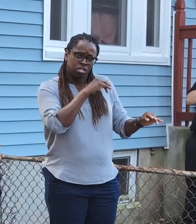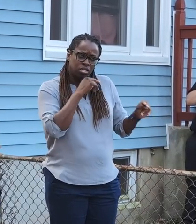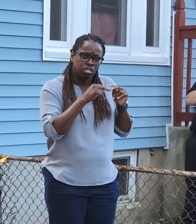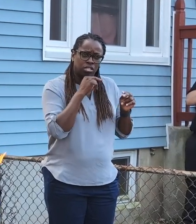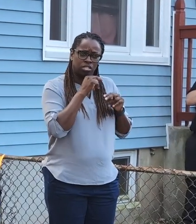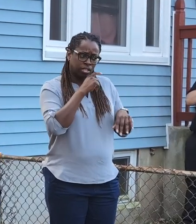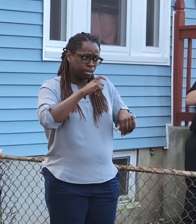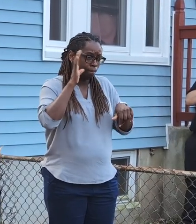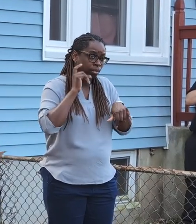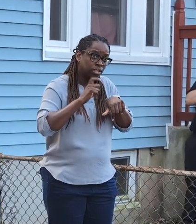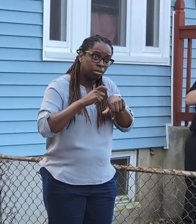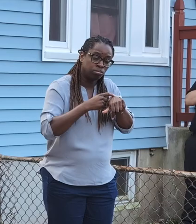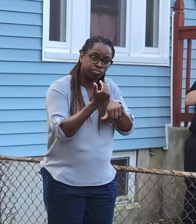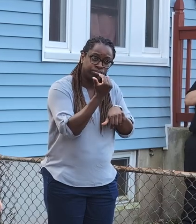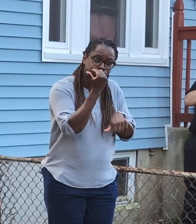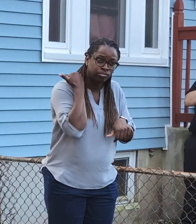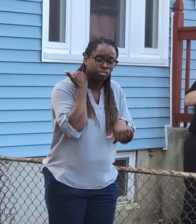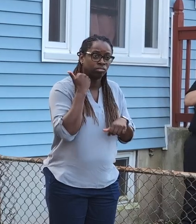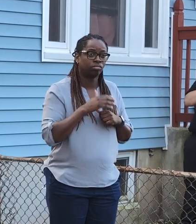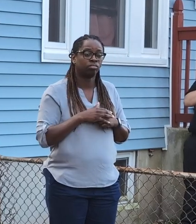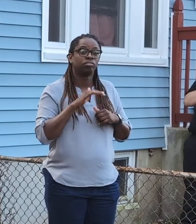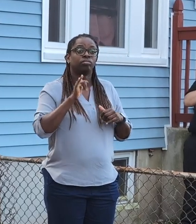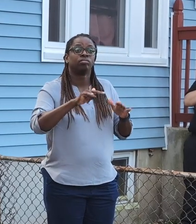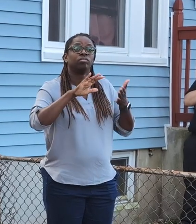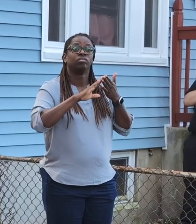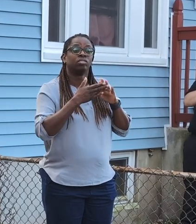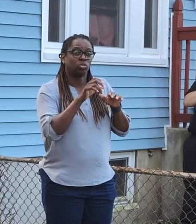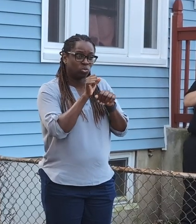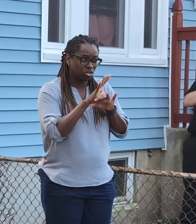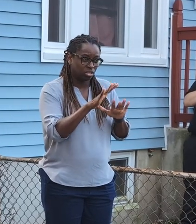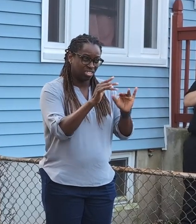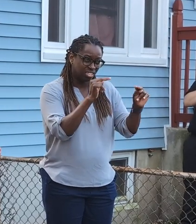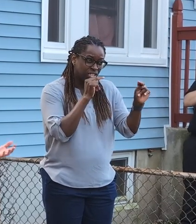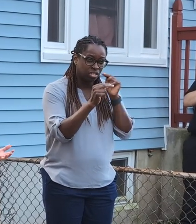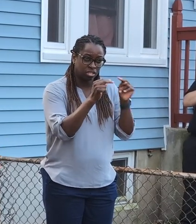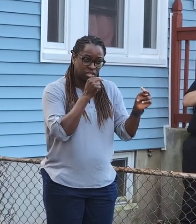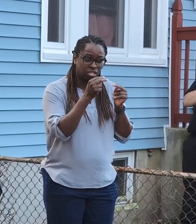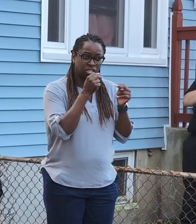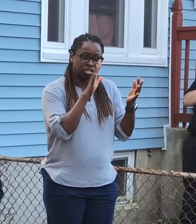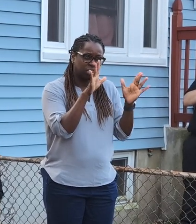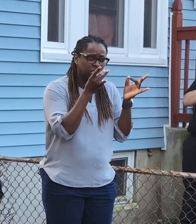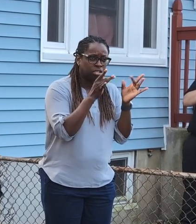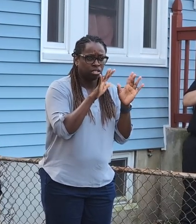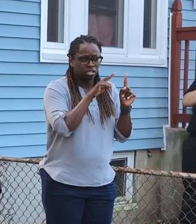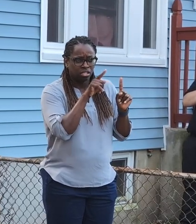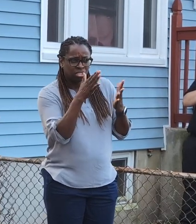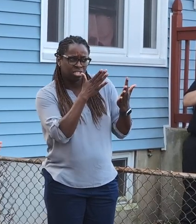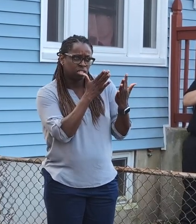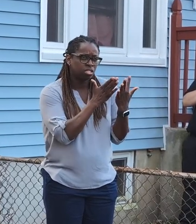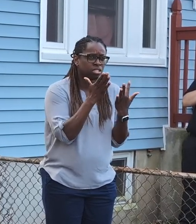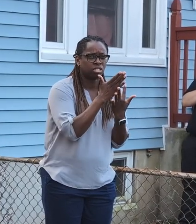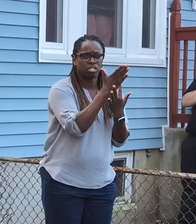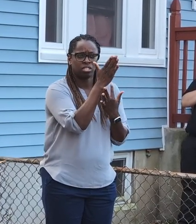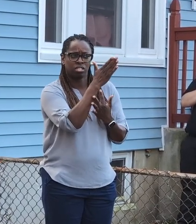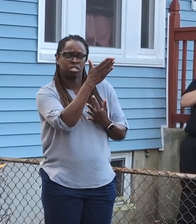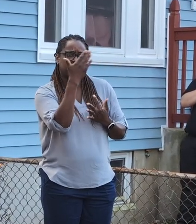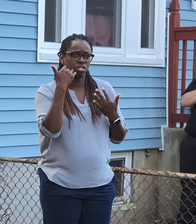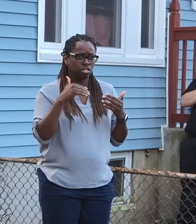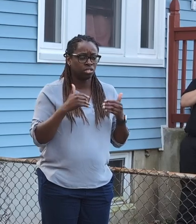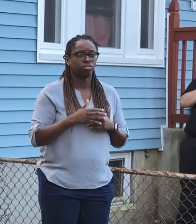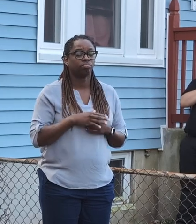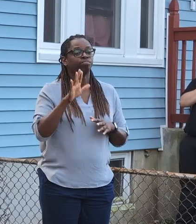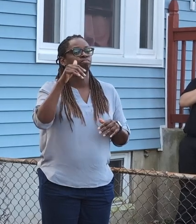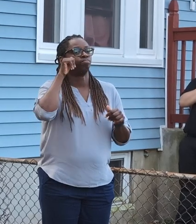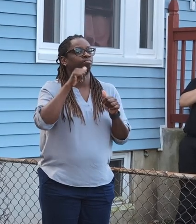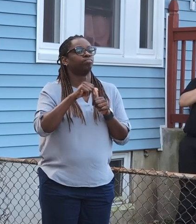in there with us navigating some really tricky scenarios. I'm remembering a time when on Christmas Eve, Chief